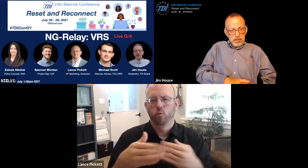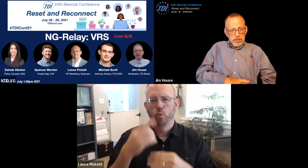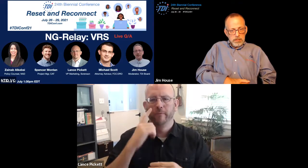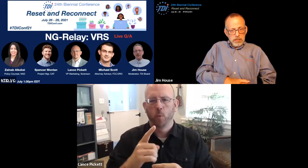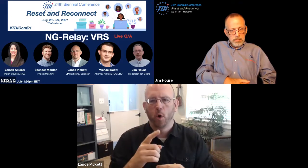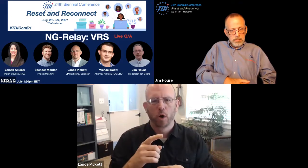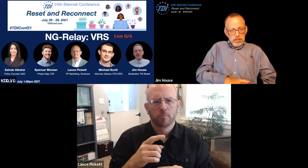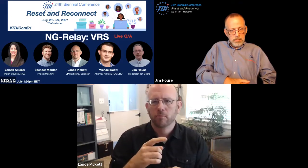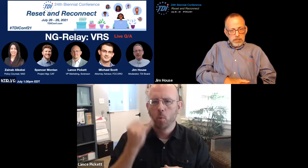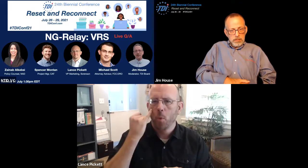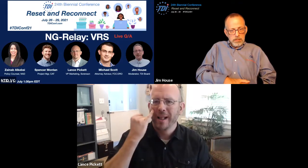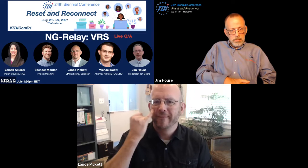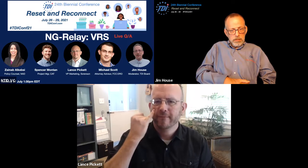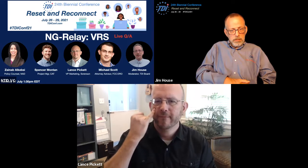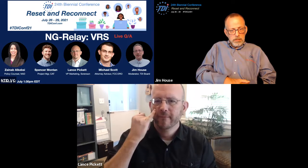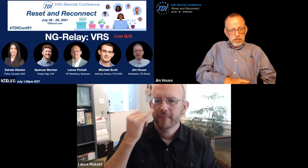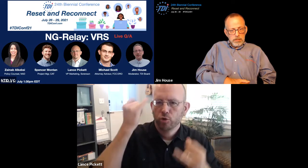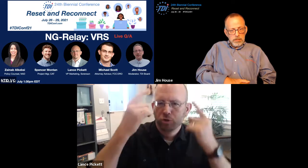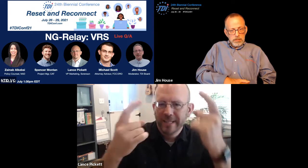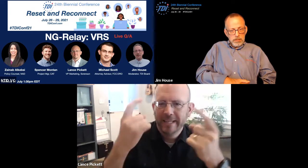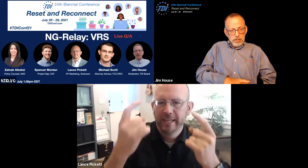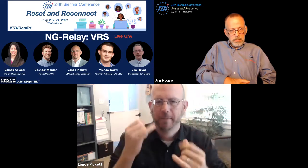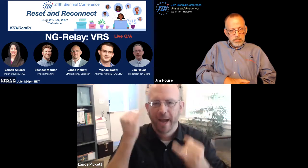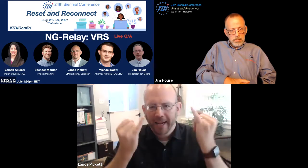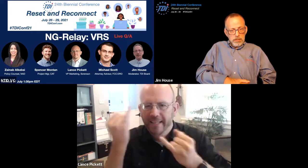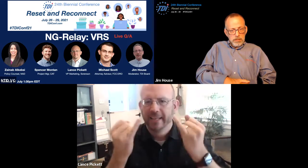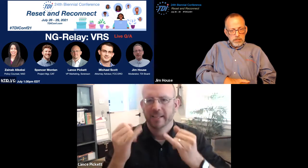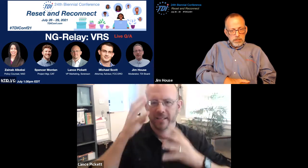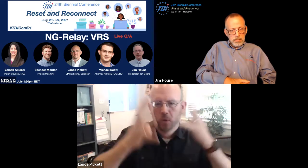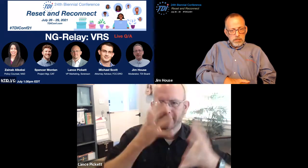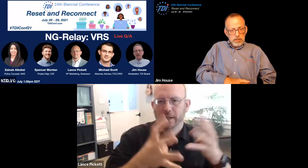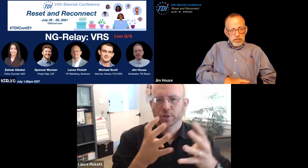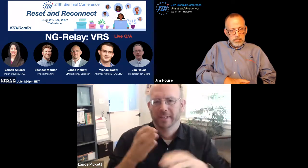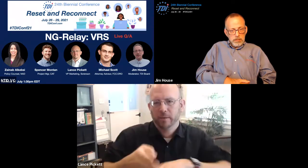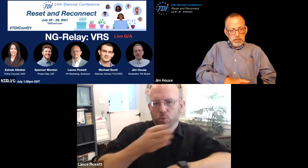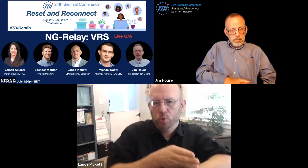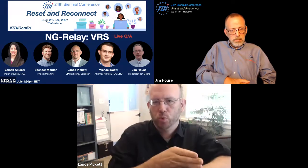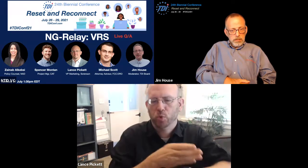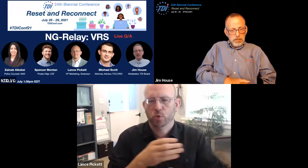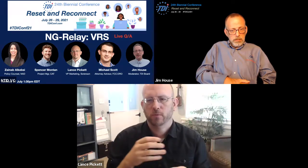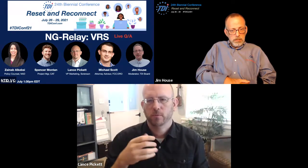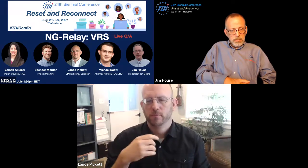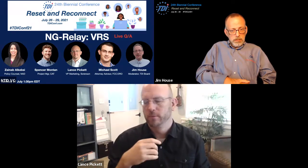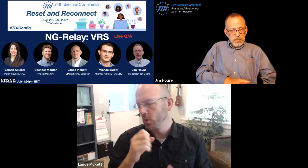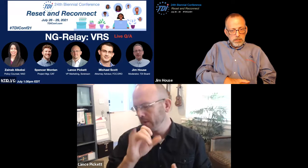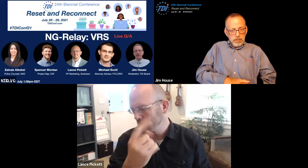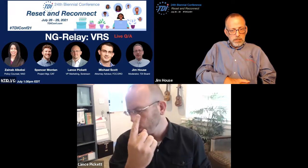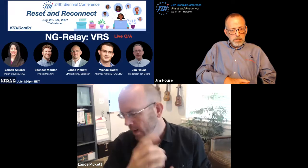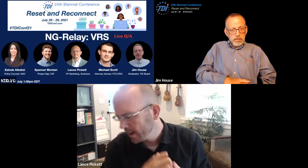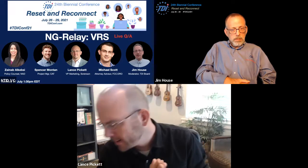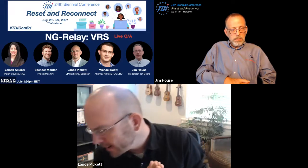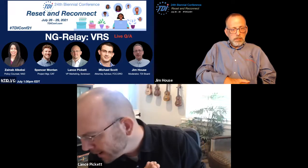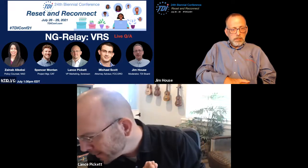But it doesn't give us a lot of room for, well, what if? Why can't we do this? Let's dream about this. Can we improve